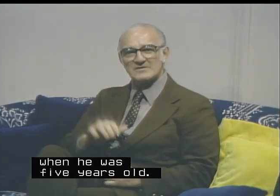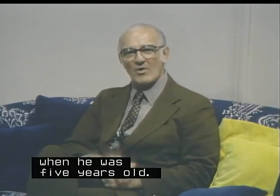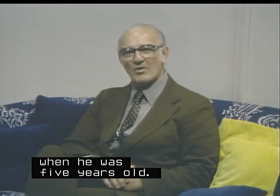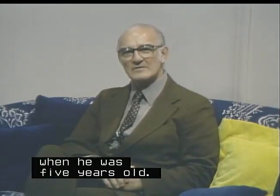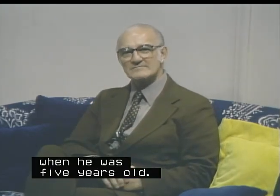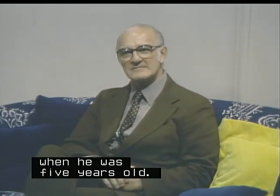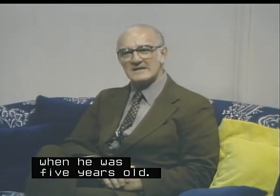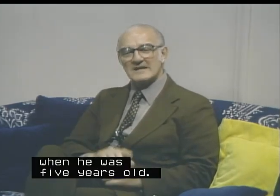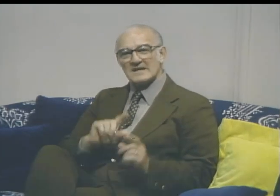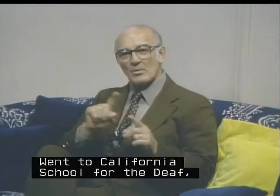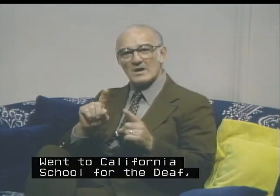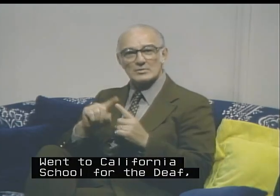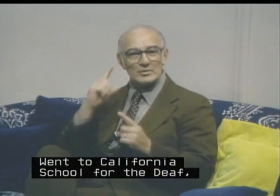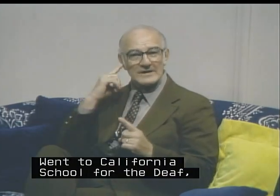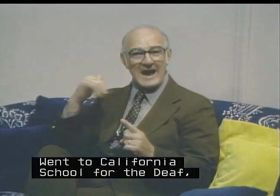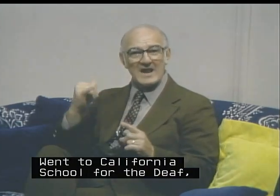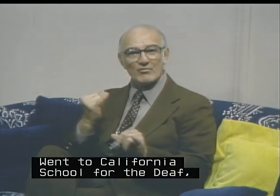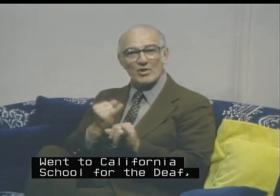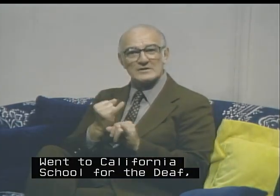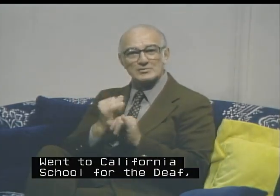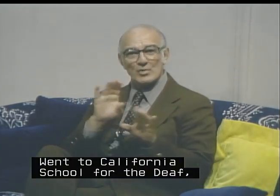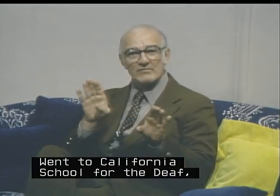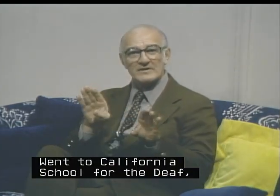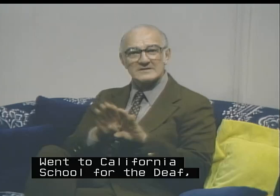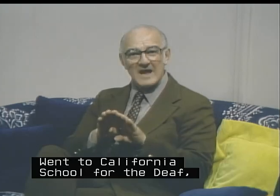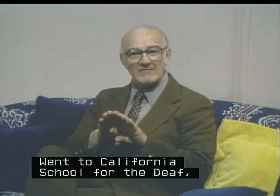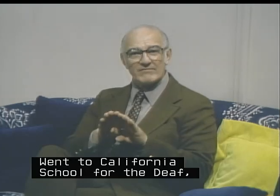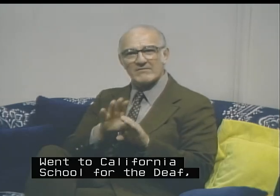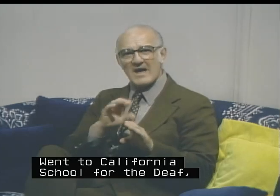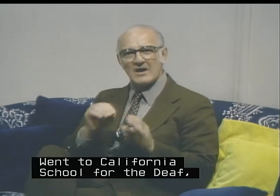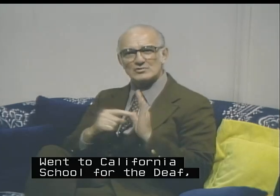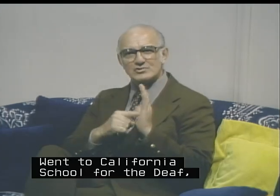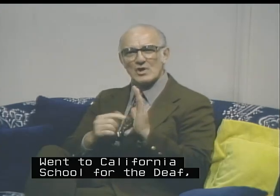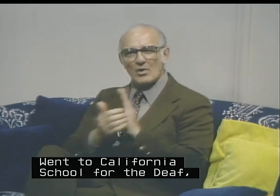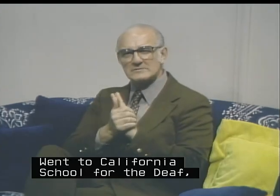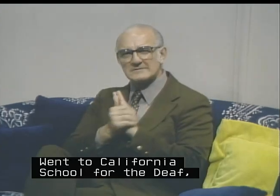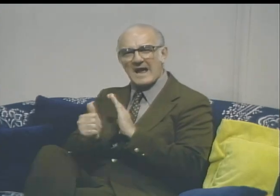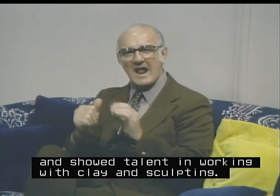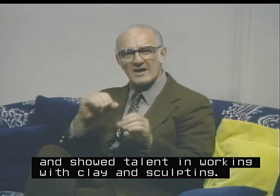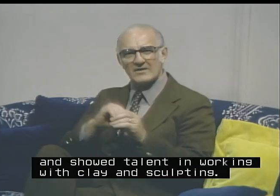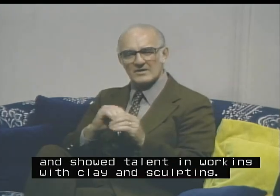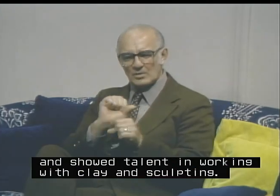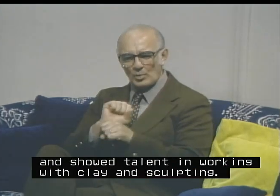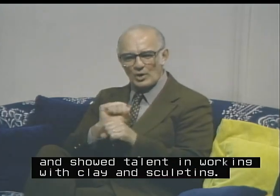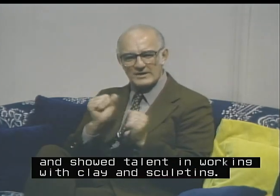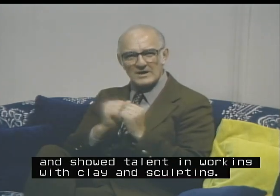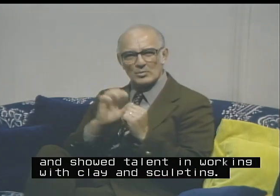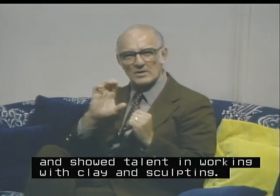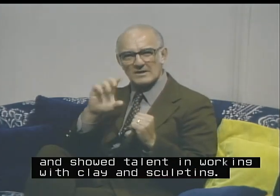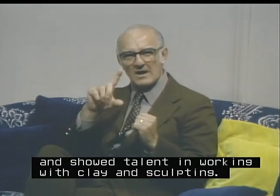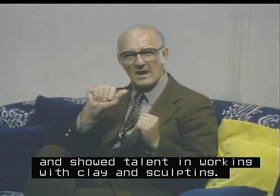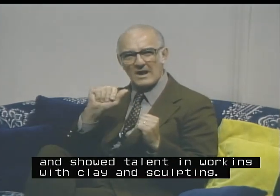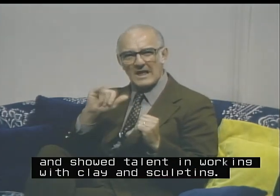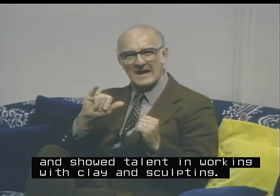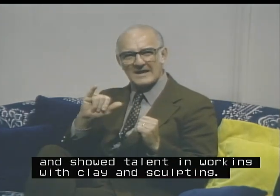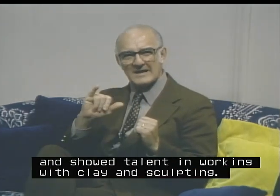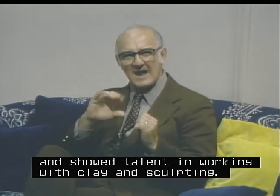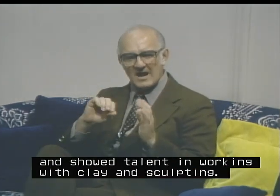old. He went to the California School for the Deaf and showed talent in working with clay